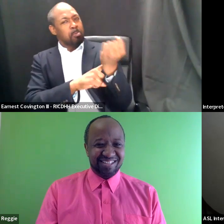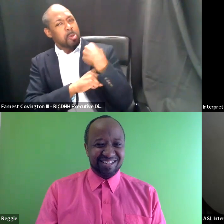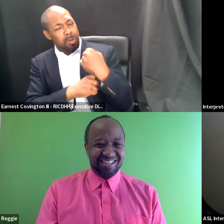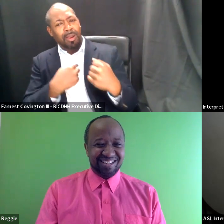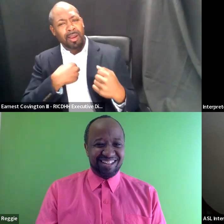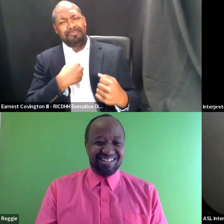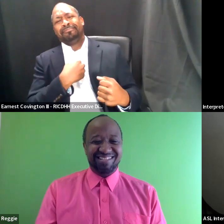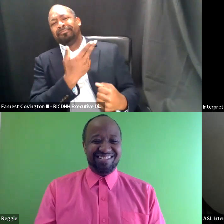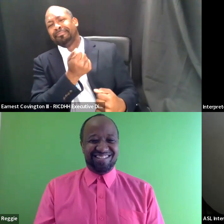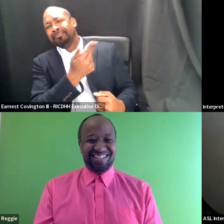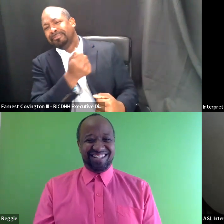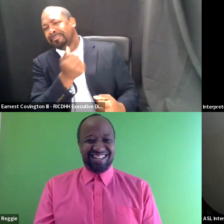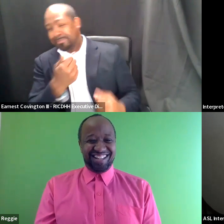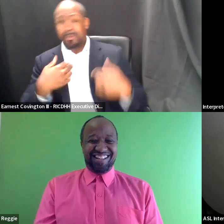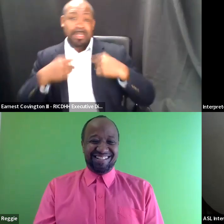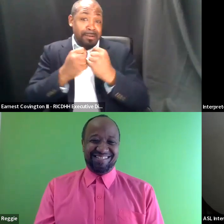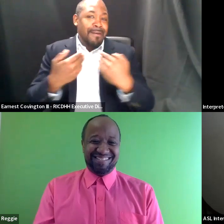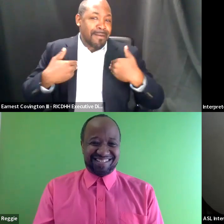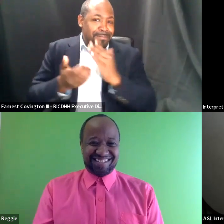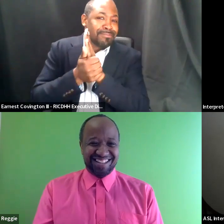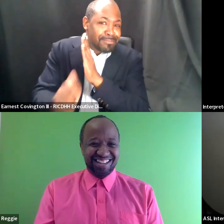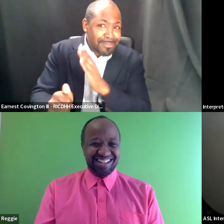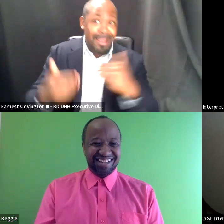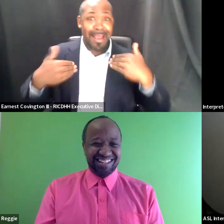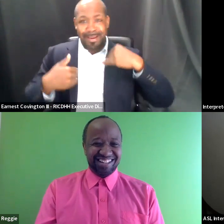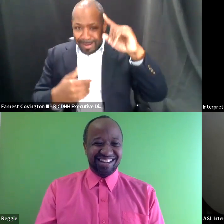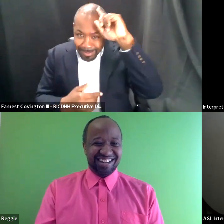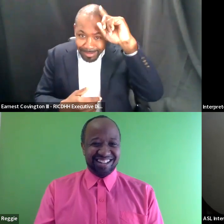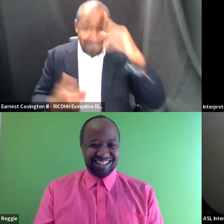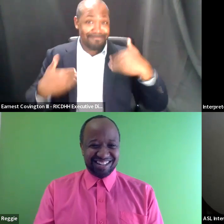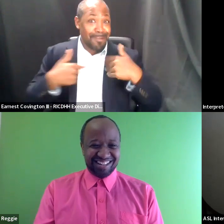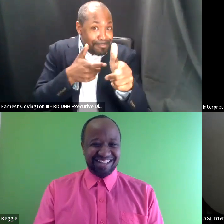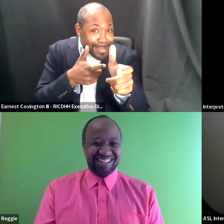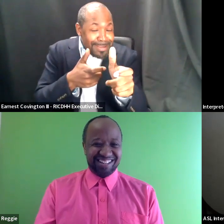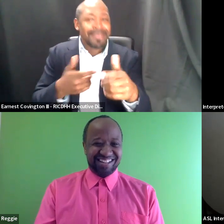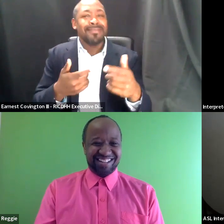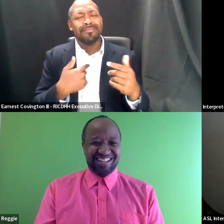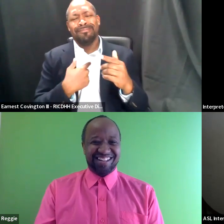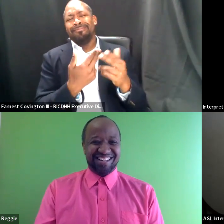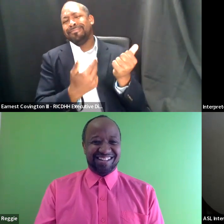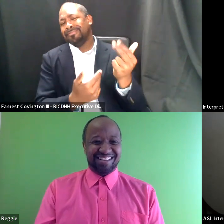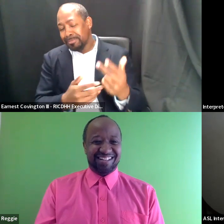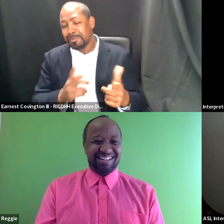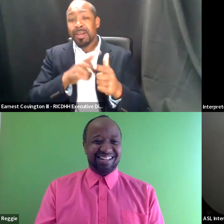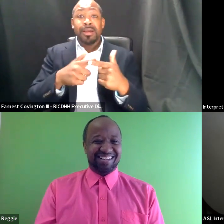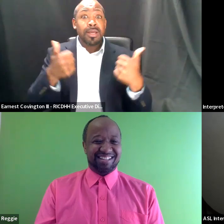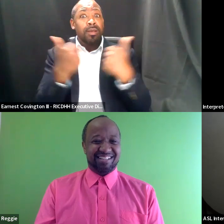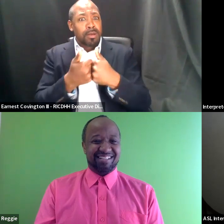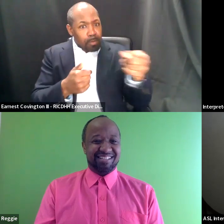And it was good competition, and I will, and he thought that he was going to blow our team away.